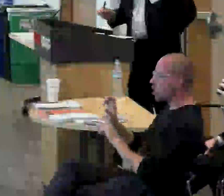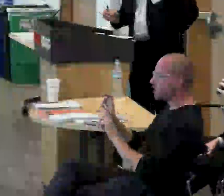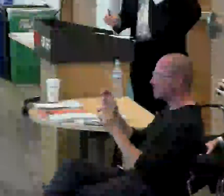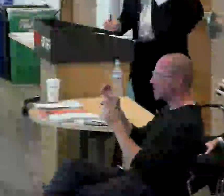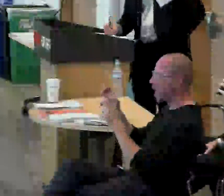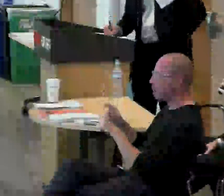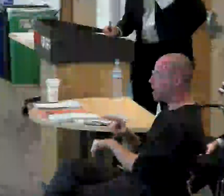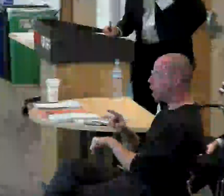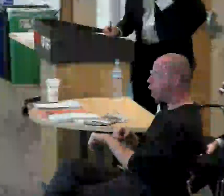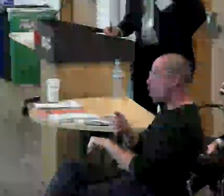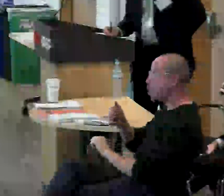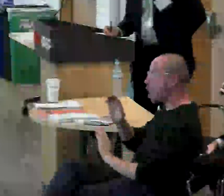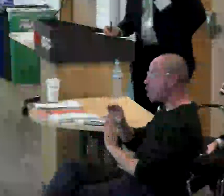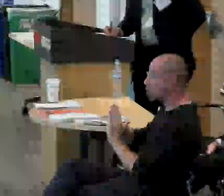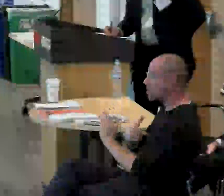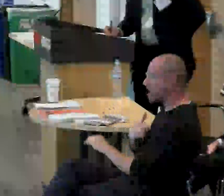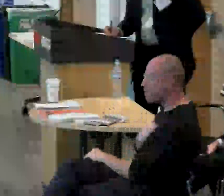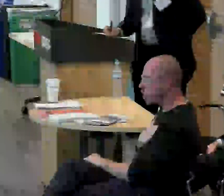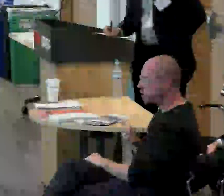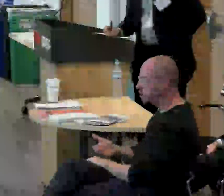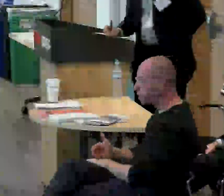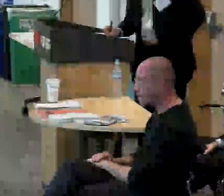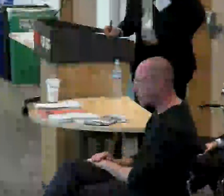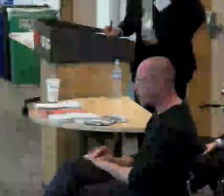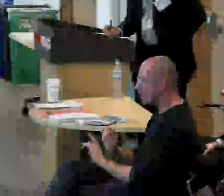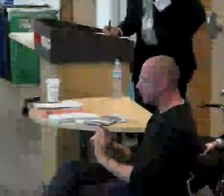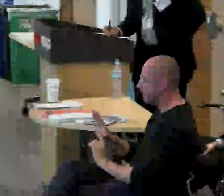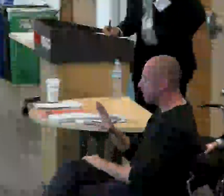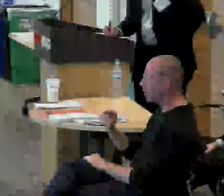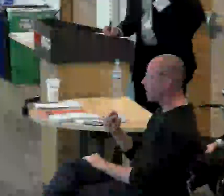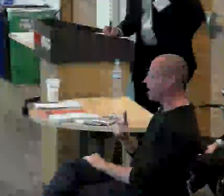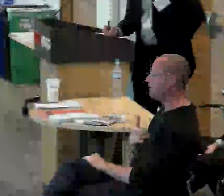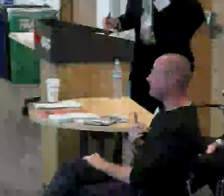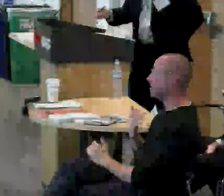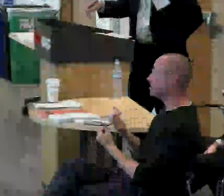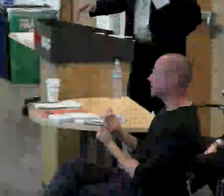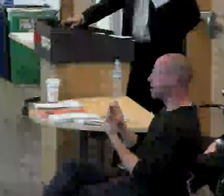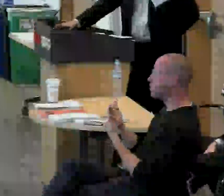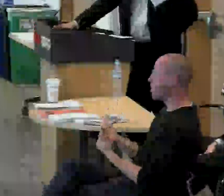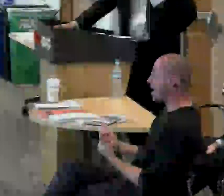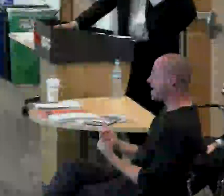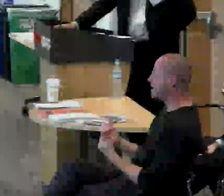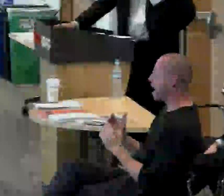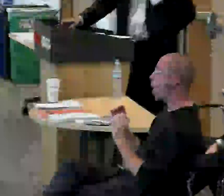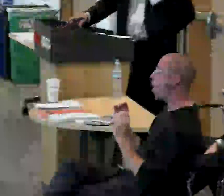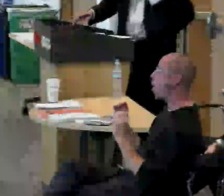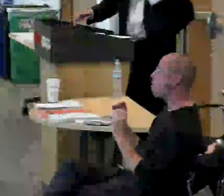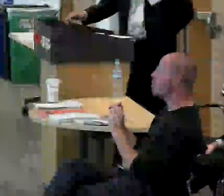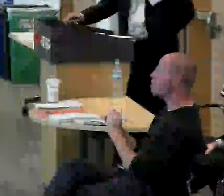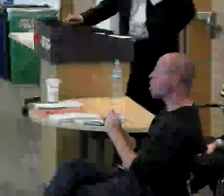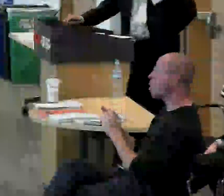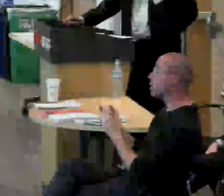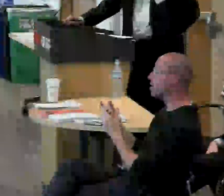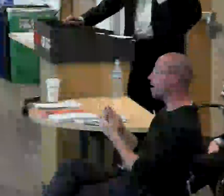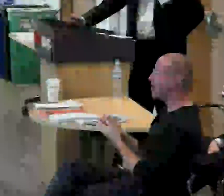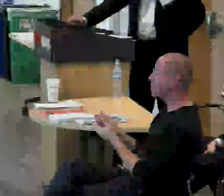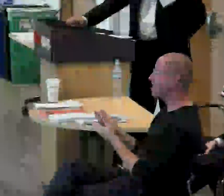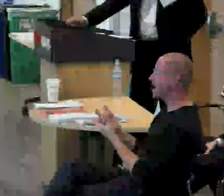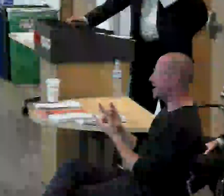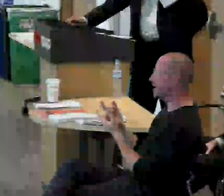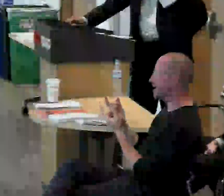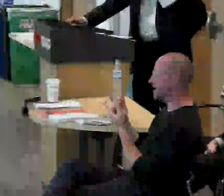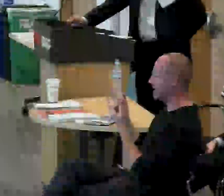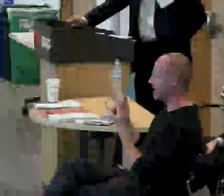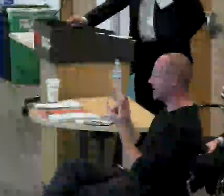admit, it really feels like right now, more is going on around financial empowerment in